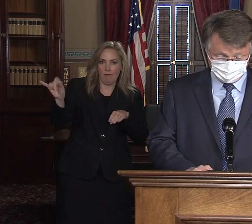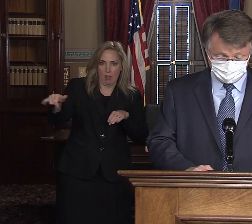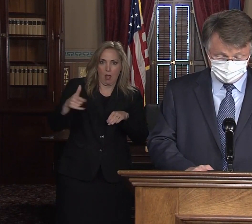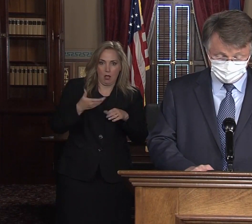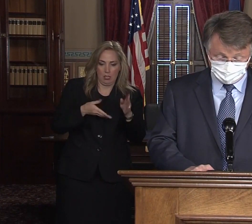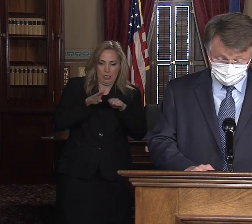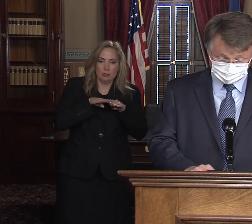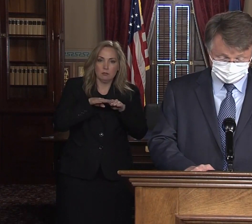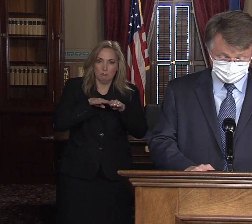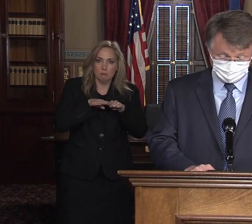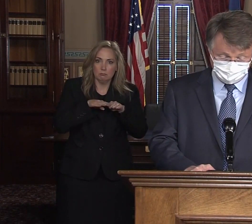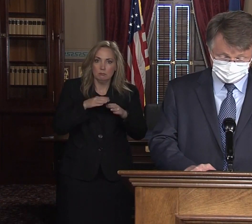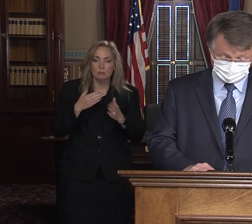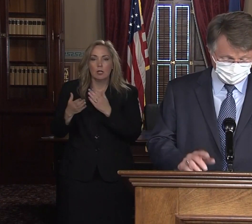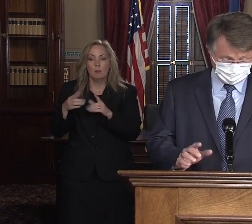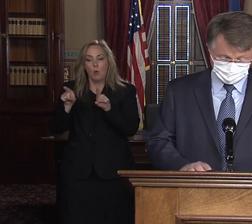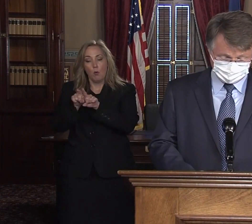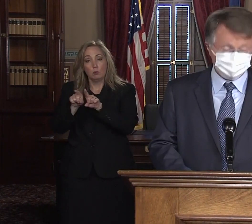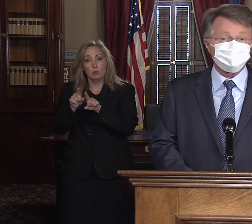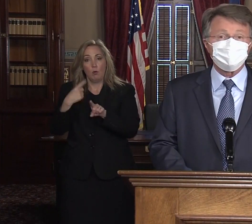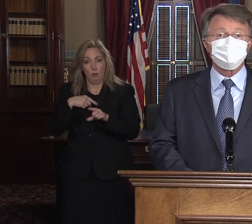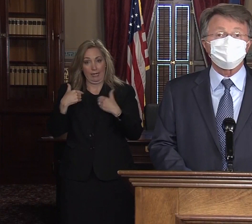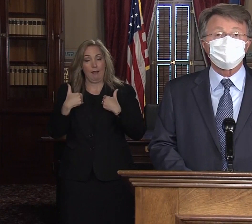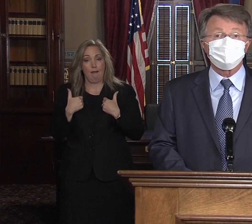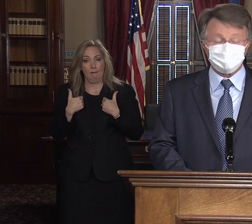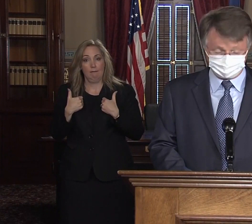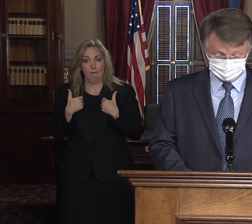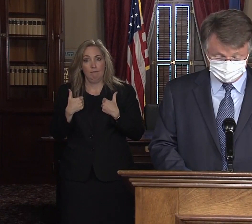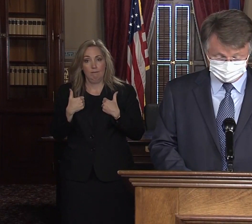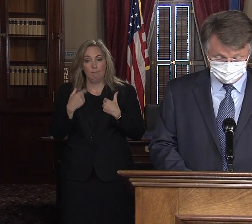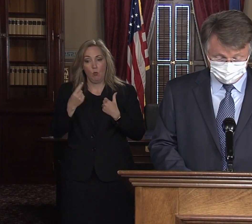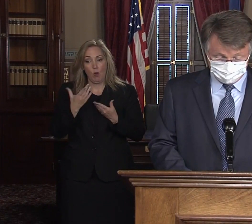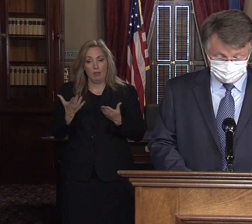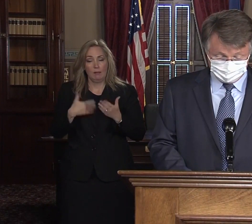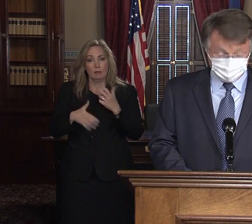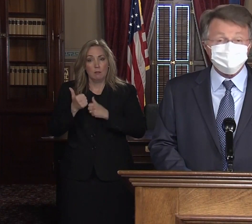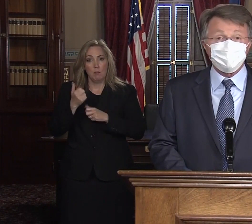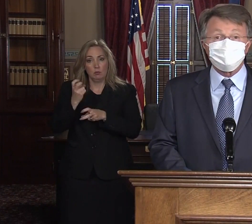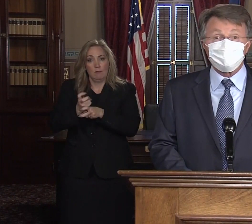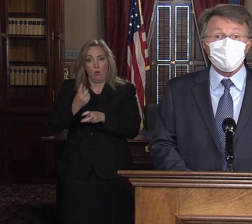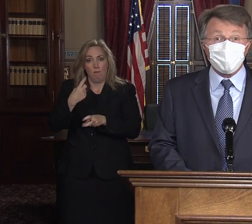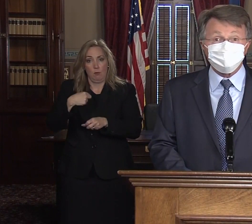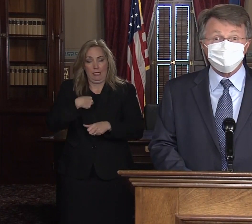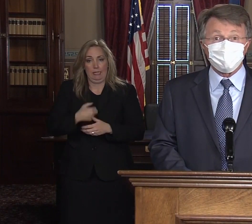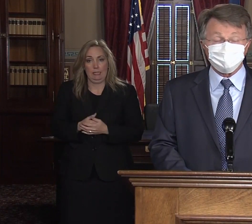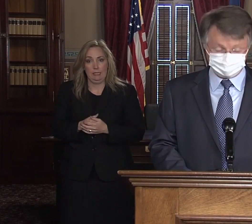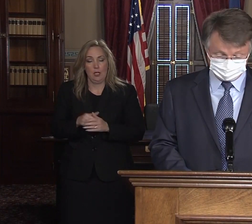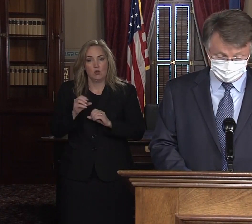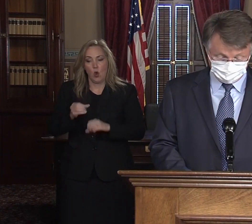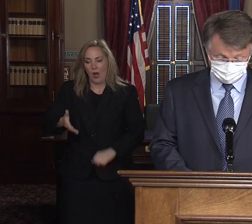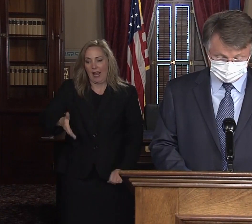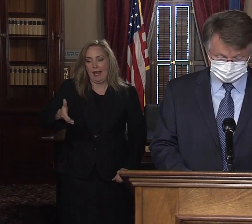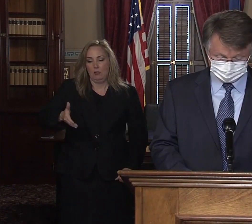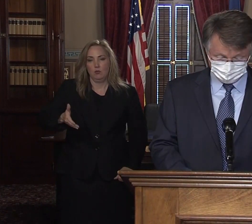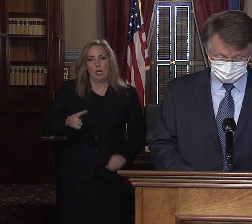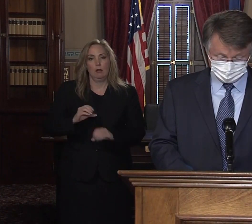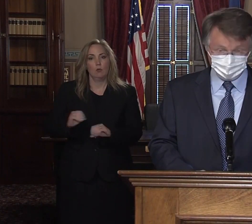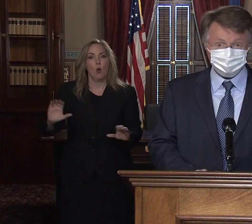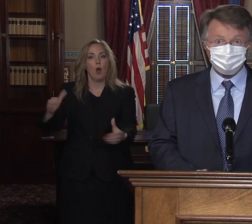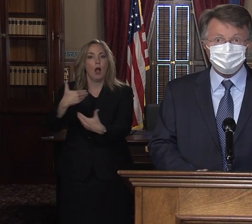giving, and we also have the thing that has been the most difficult for me, and that has been no handshakes, no